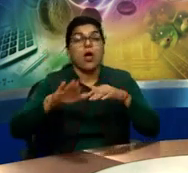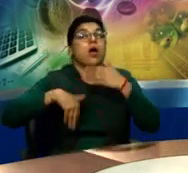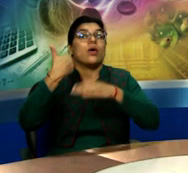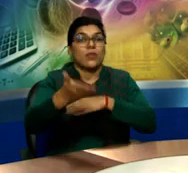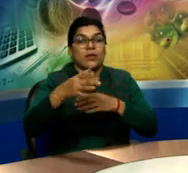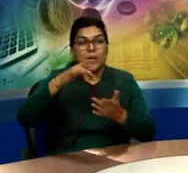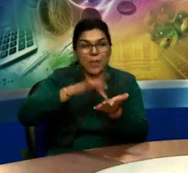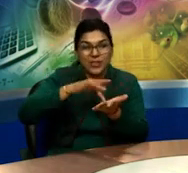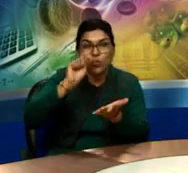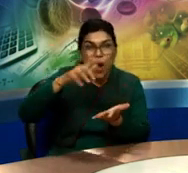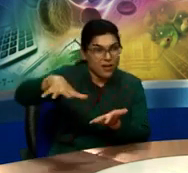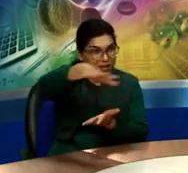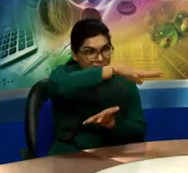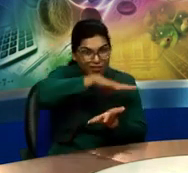effective management of work.